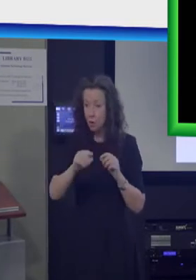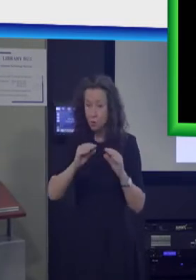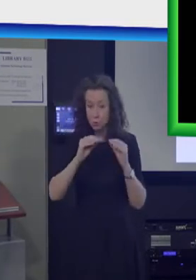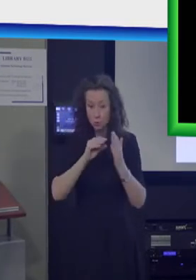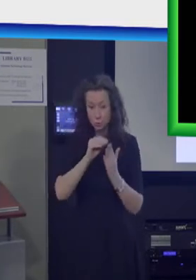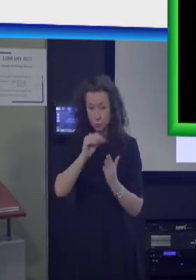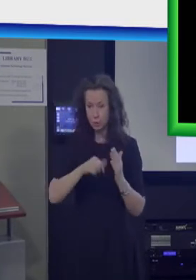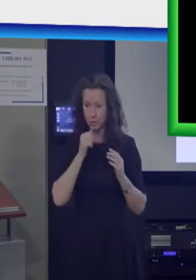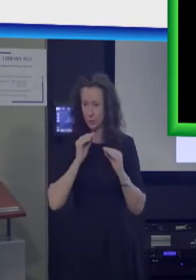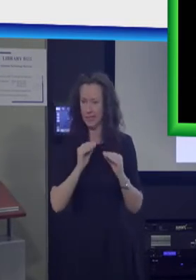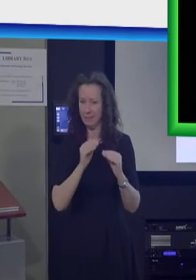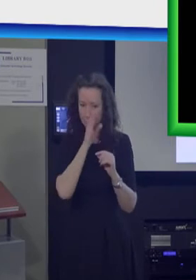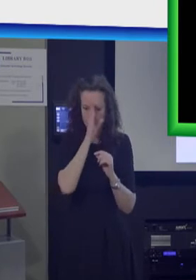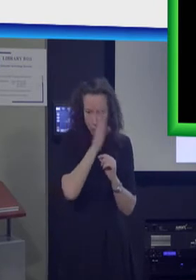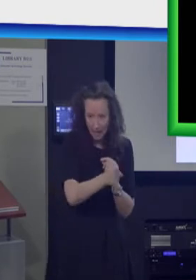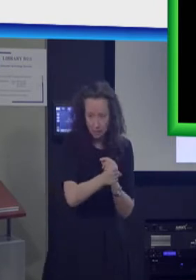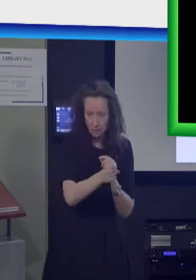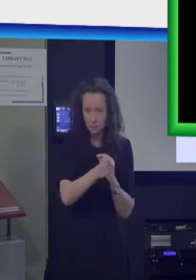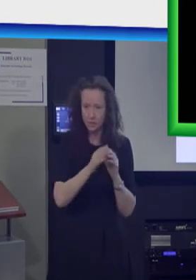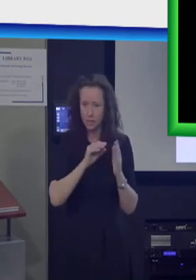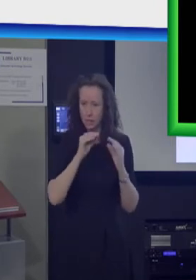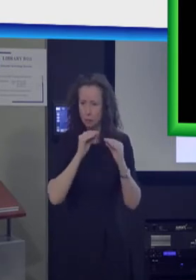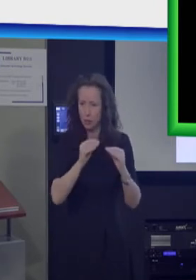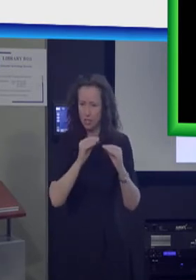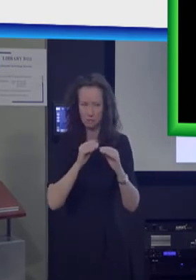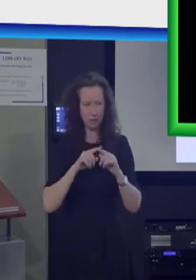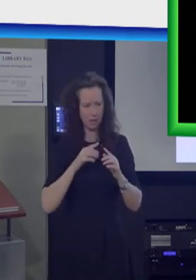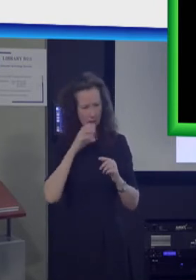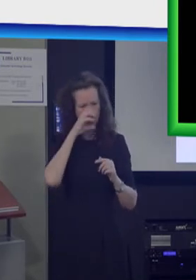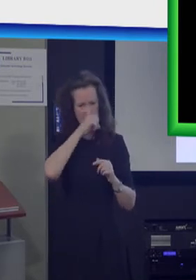instruction, they're missing something. They're missing something that's important.